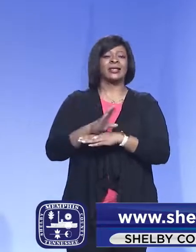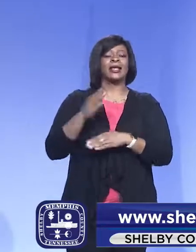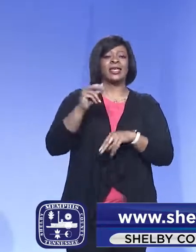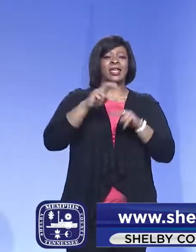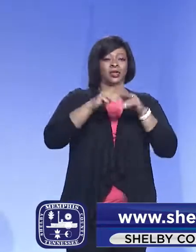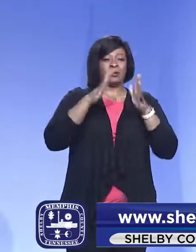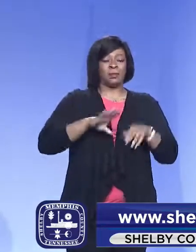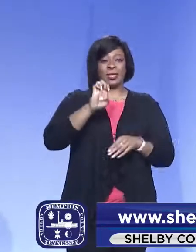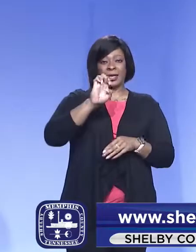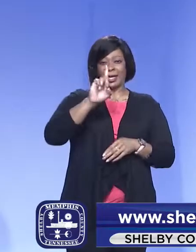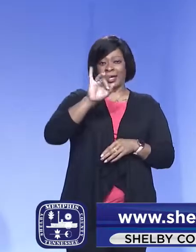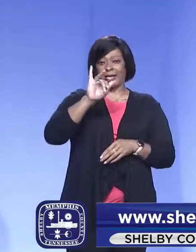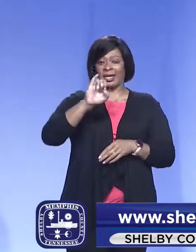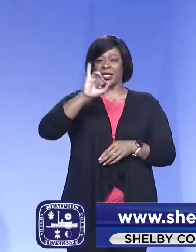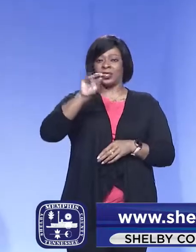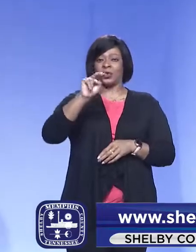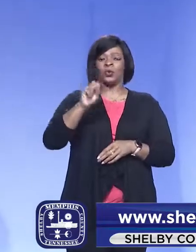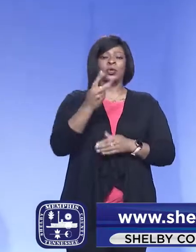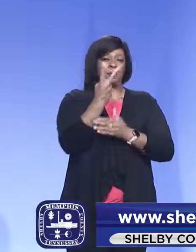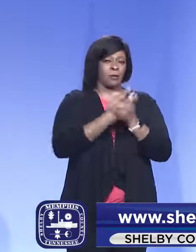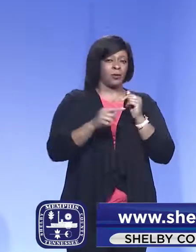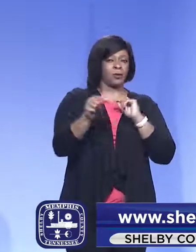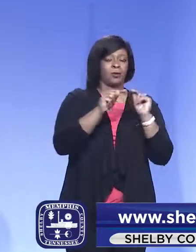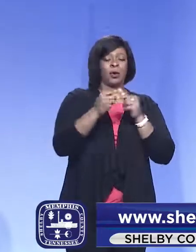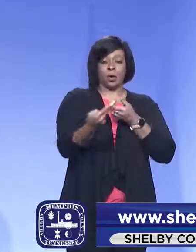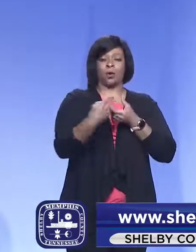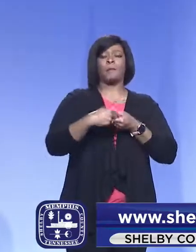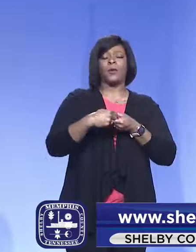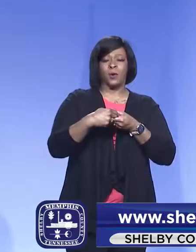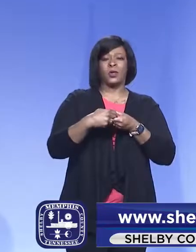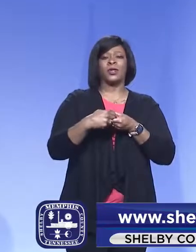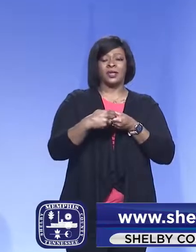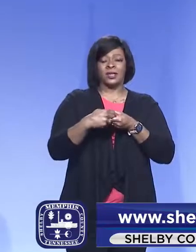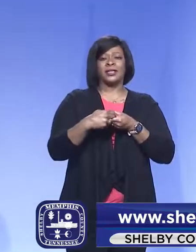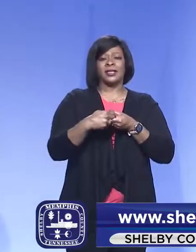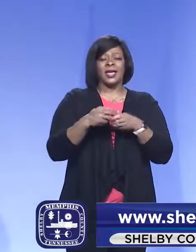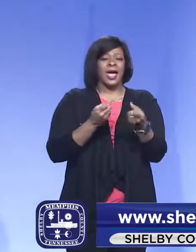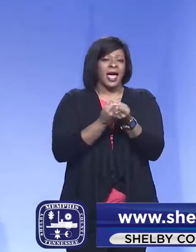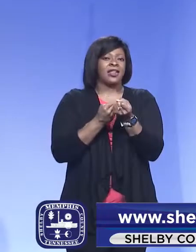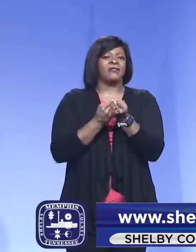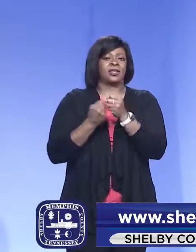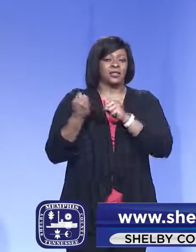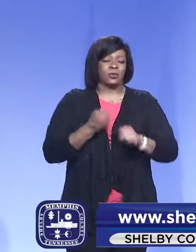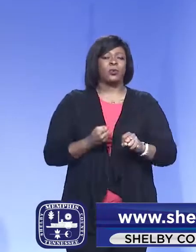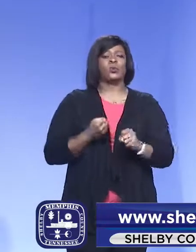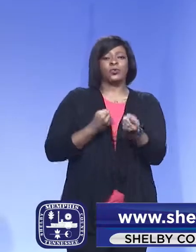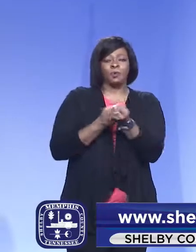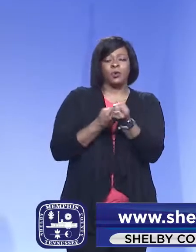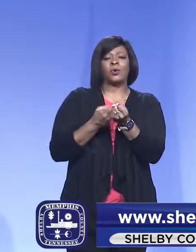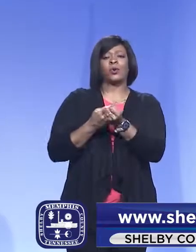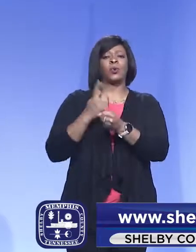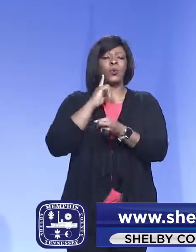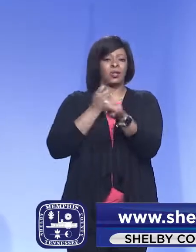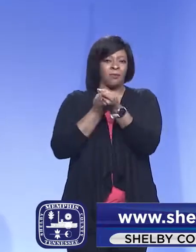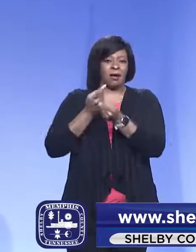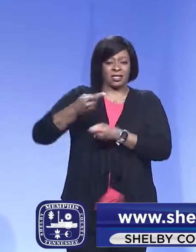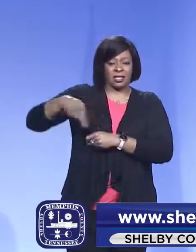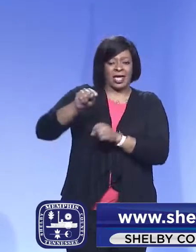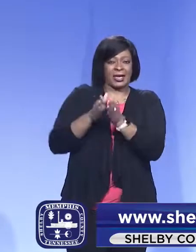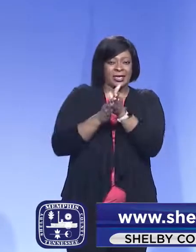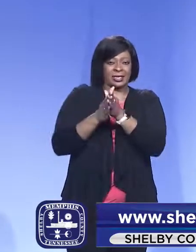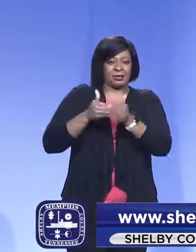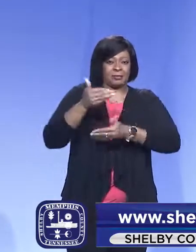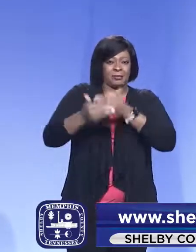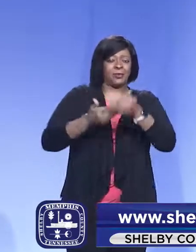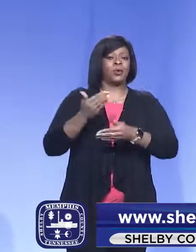Eddie Jones has come on board as an advocate and supporter, and will be sponsoring the initiative that will be in